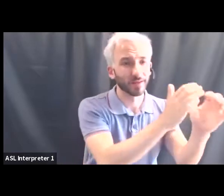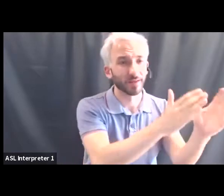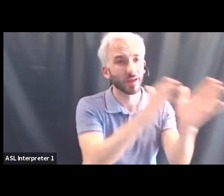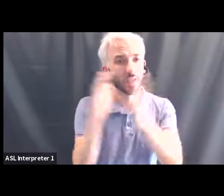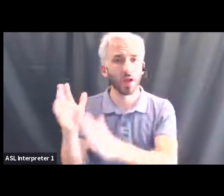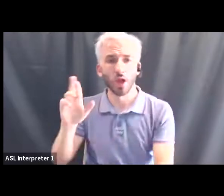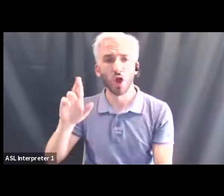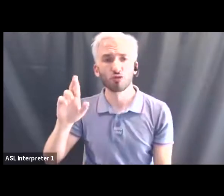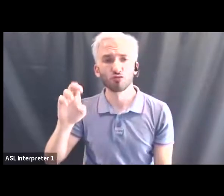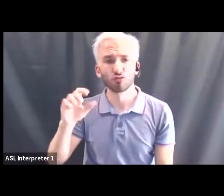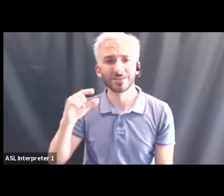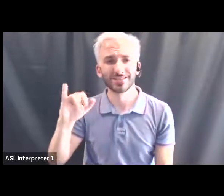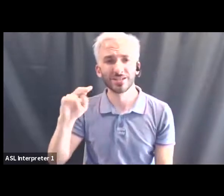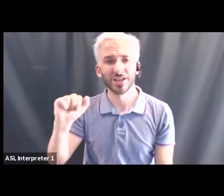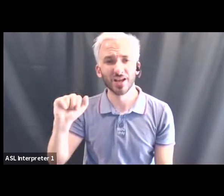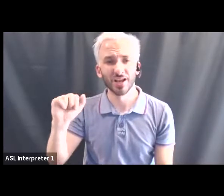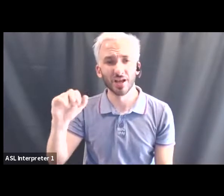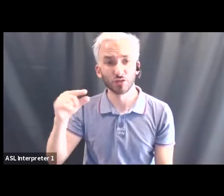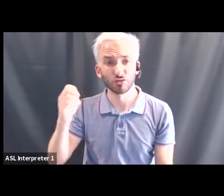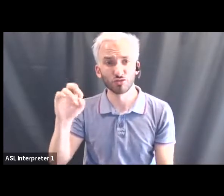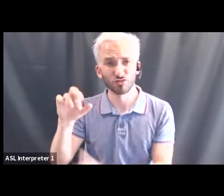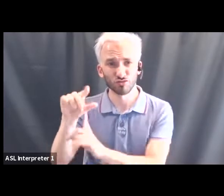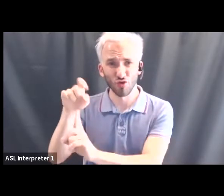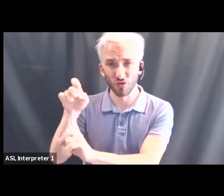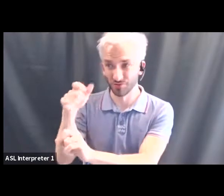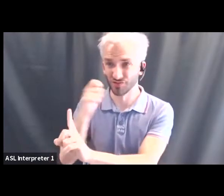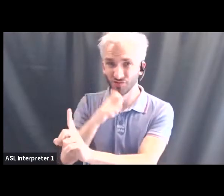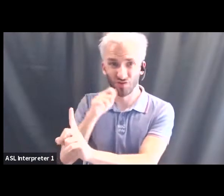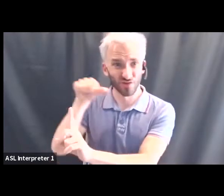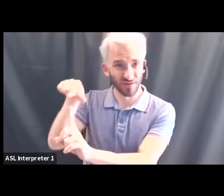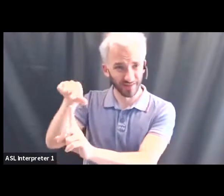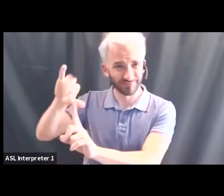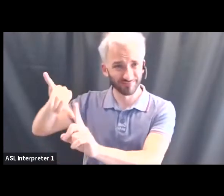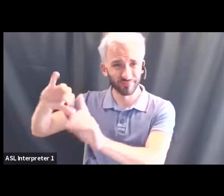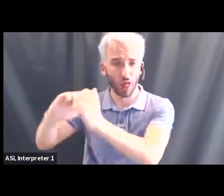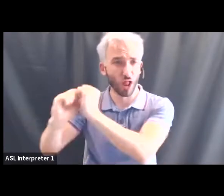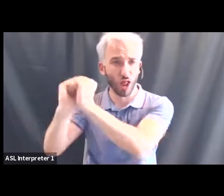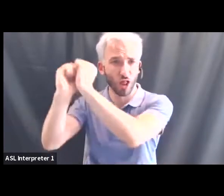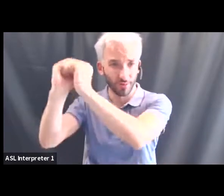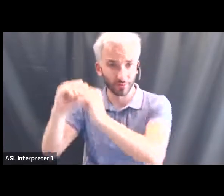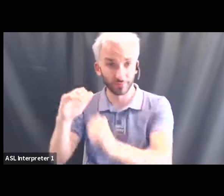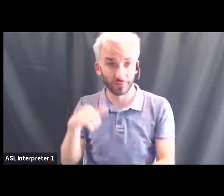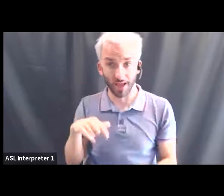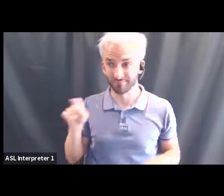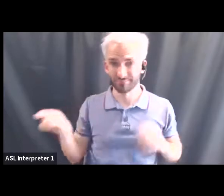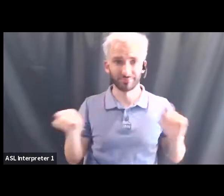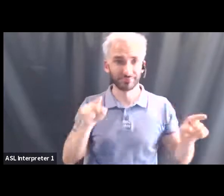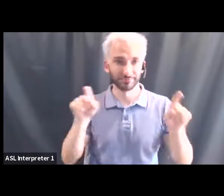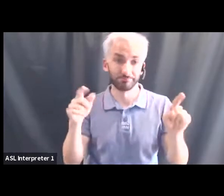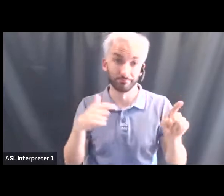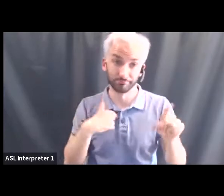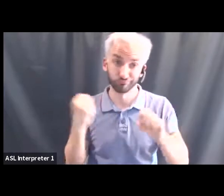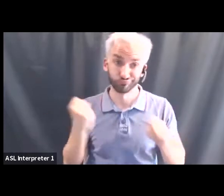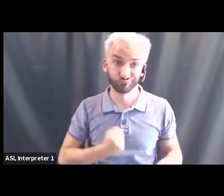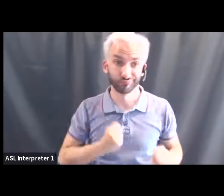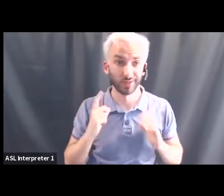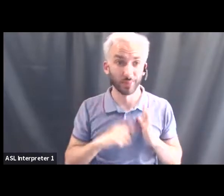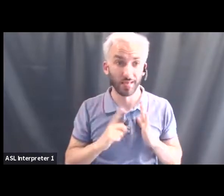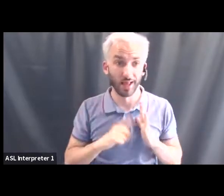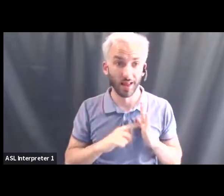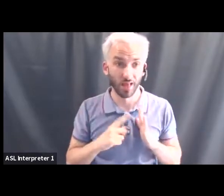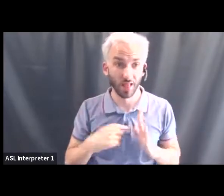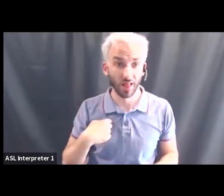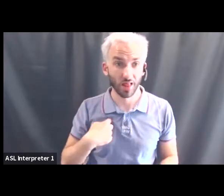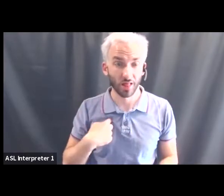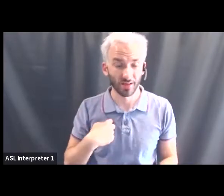get to Aaron Samuels. Do these references give away how much of a millennial I am? And how utterly screwed it is that this is